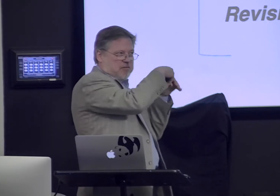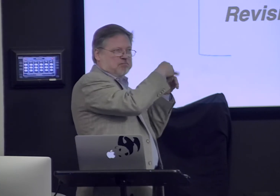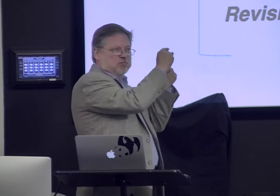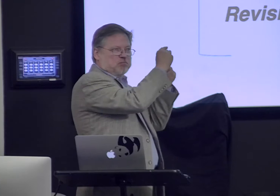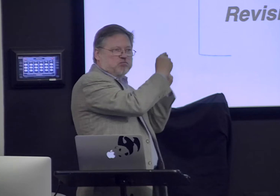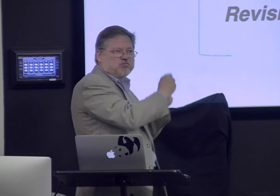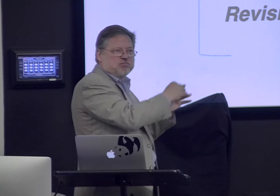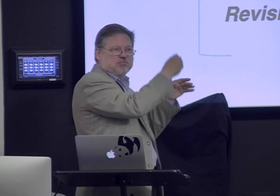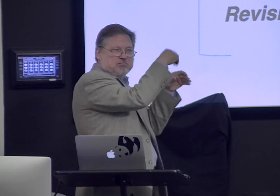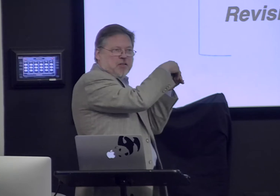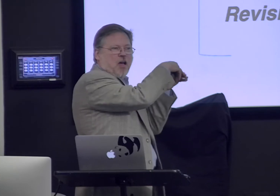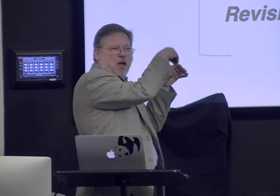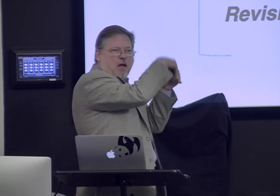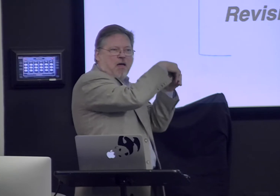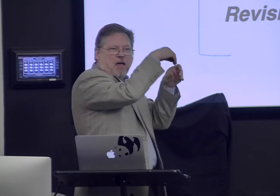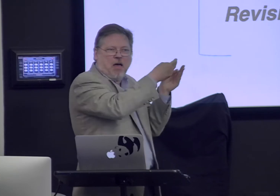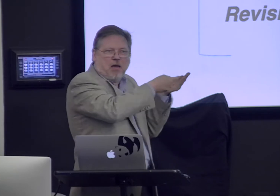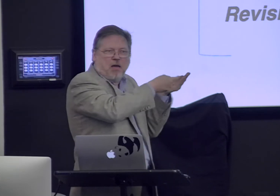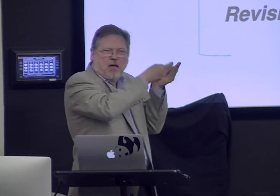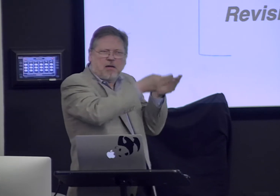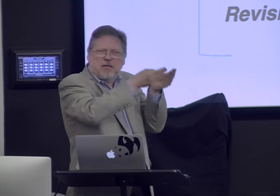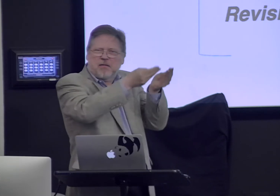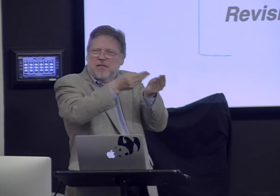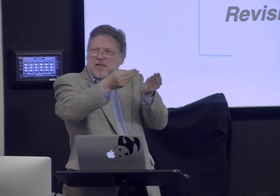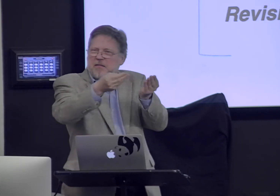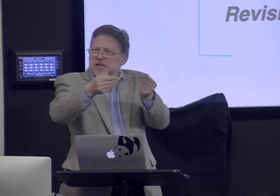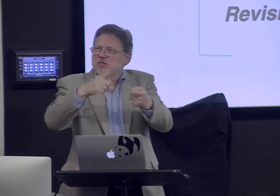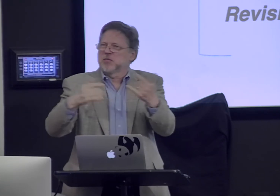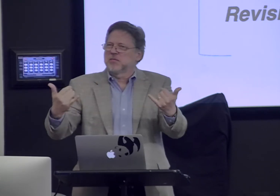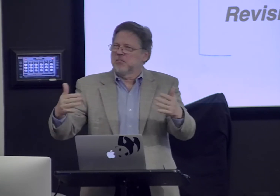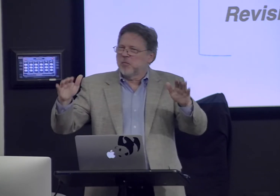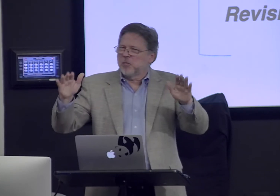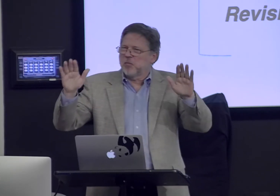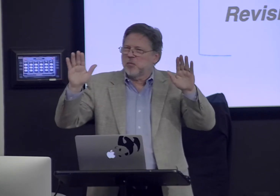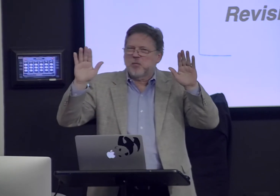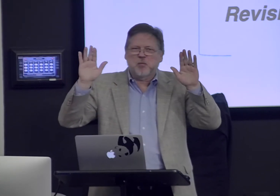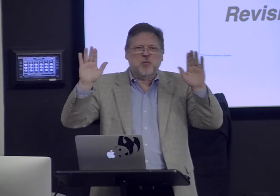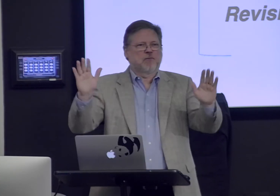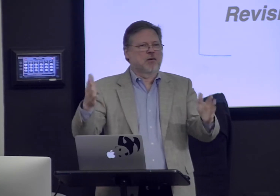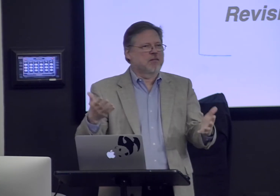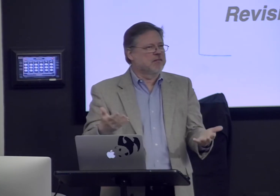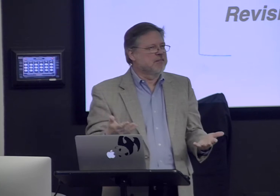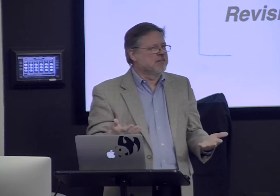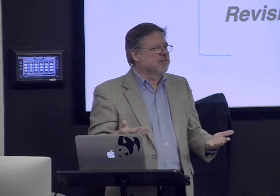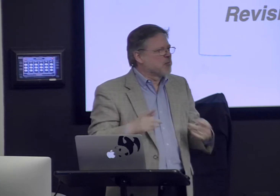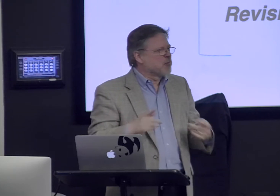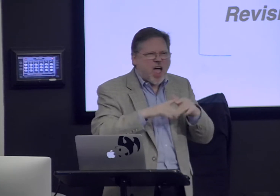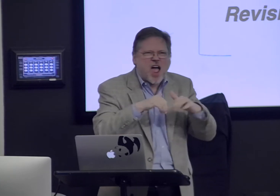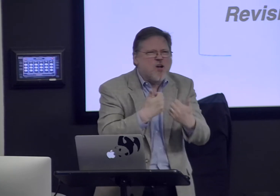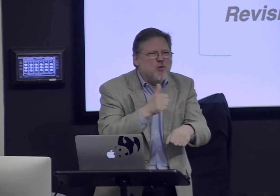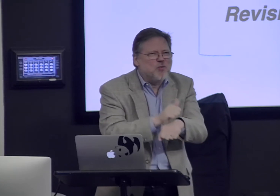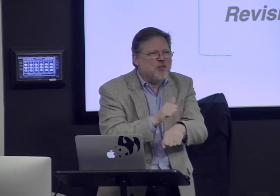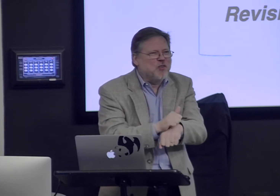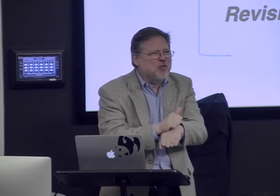forget that the language that we have documented from 100 years ago was really produced by someone that had their own